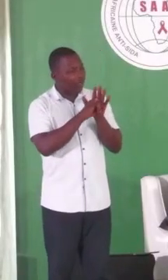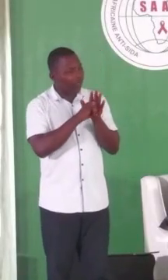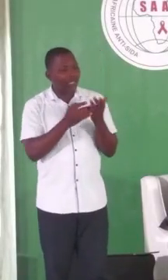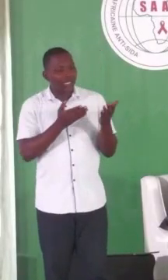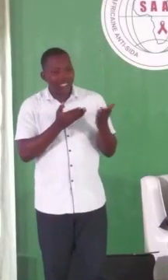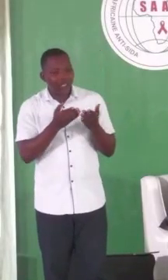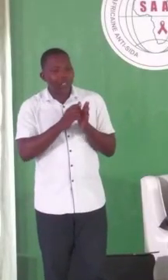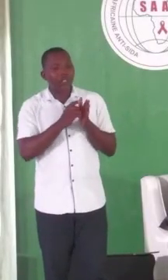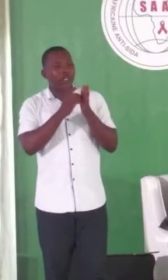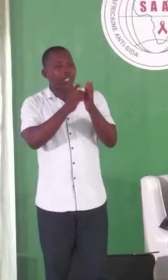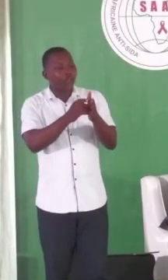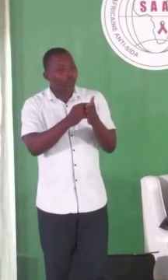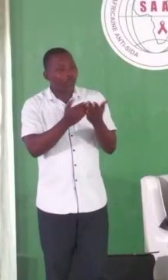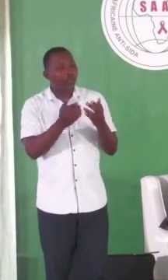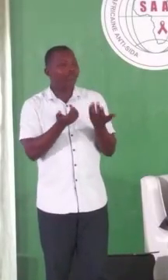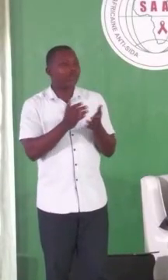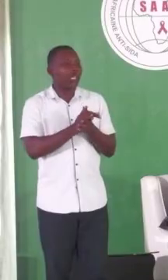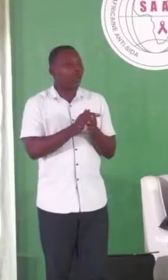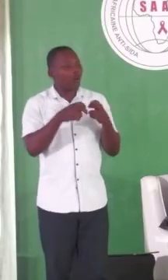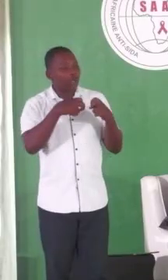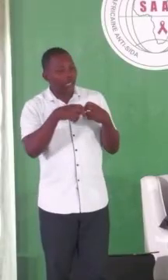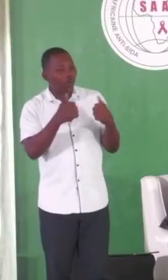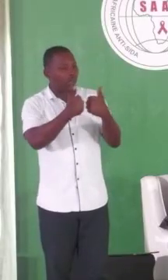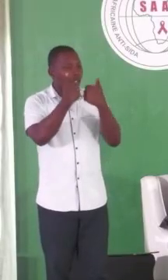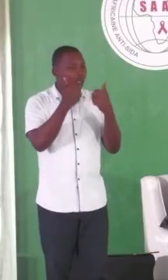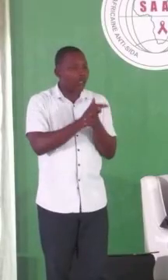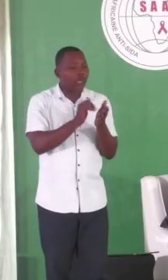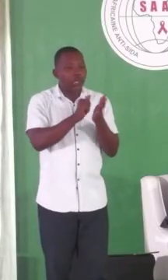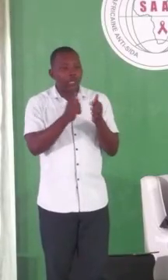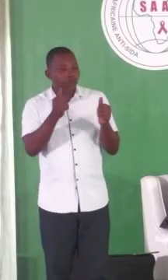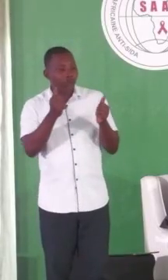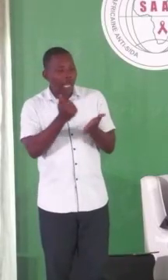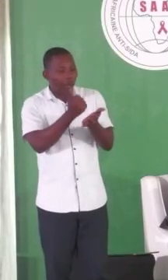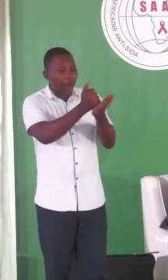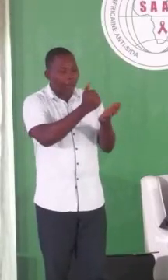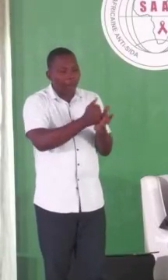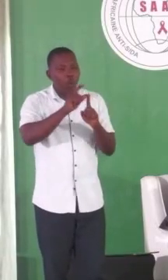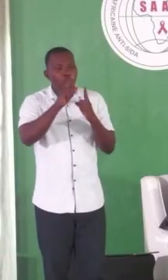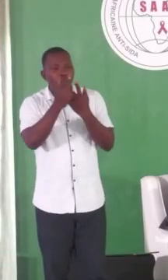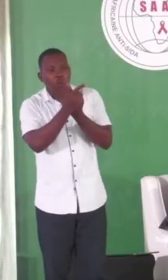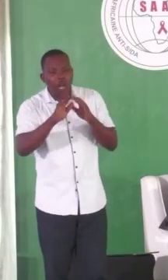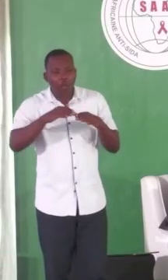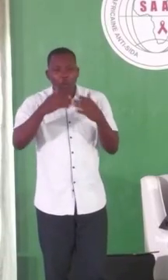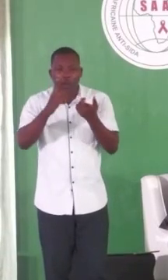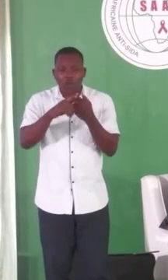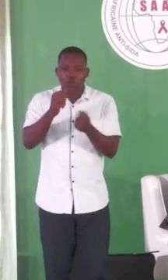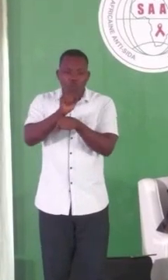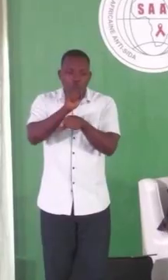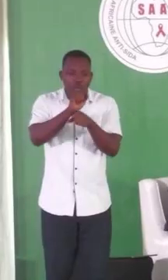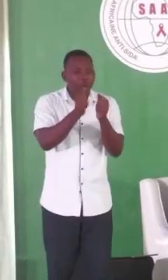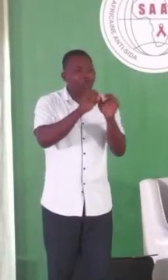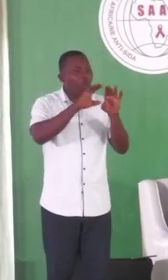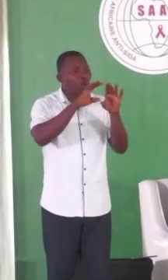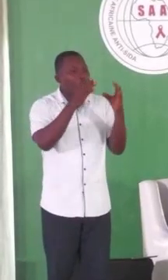gaps and enables local providers to work with their community